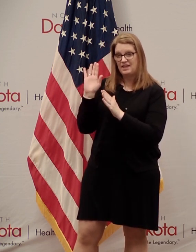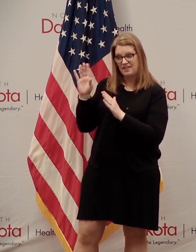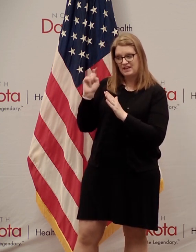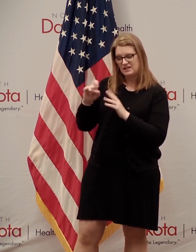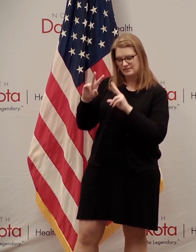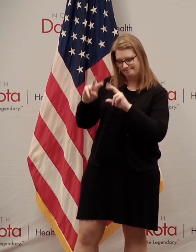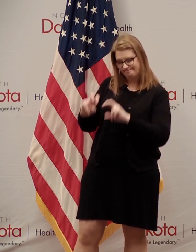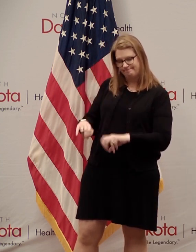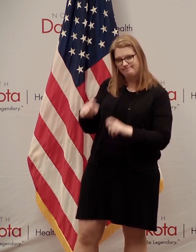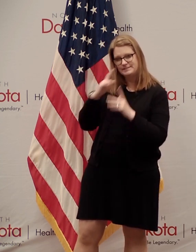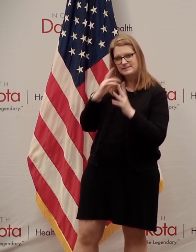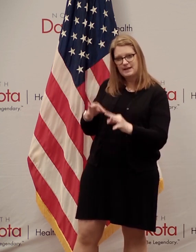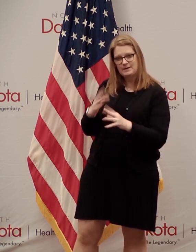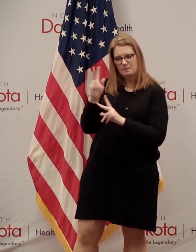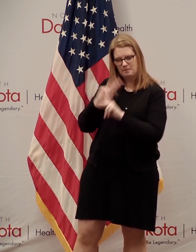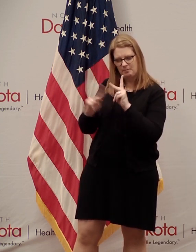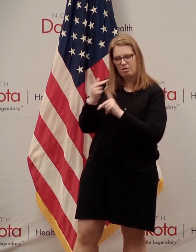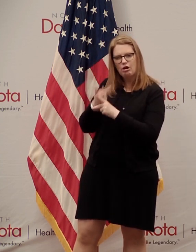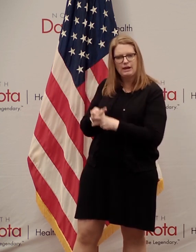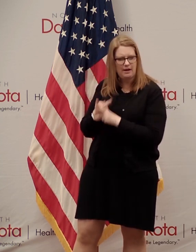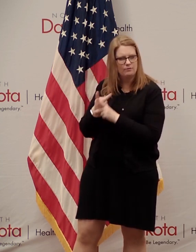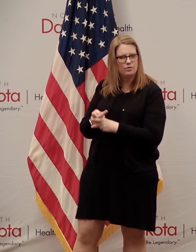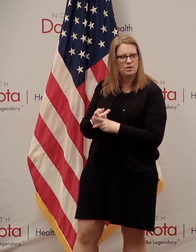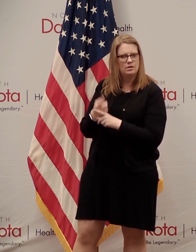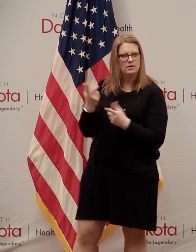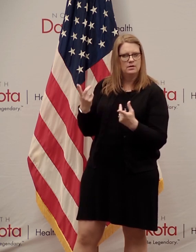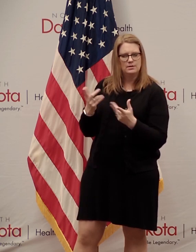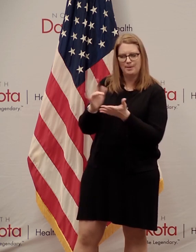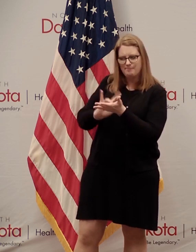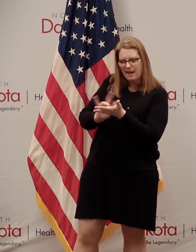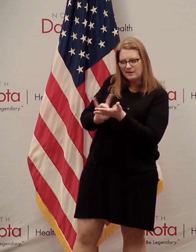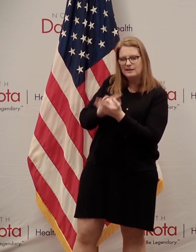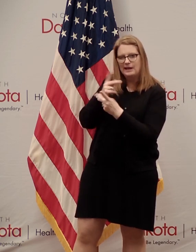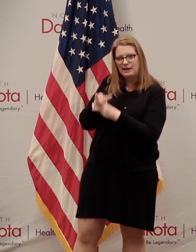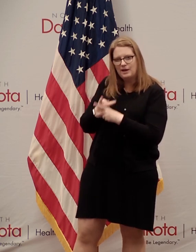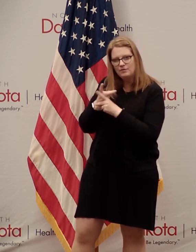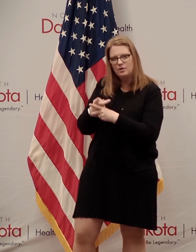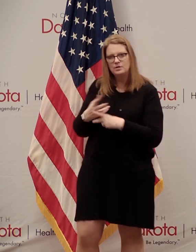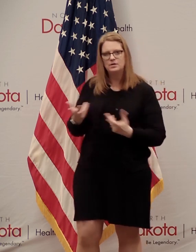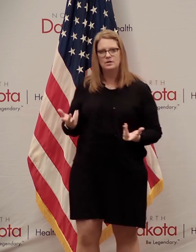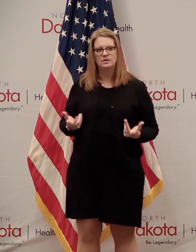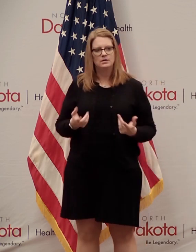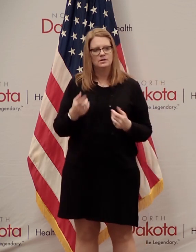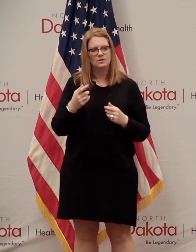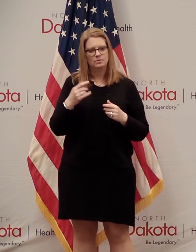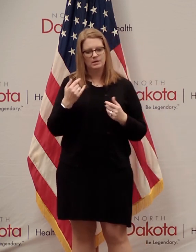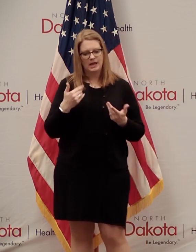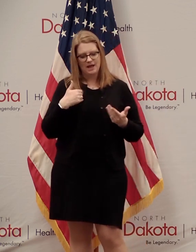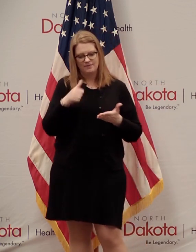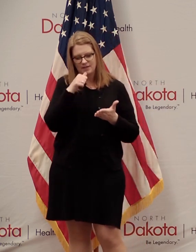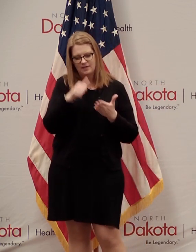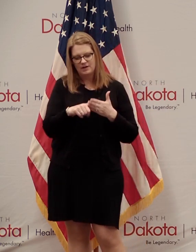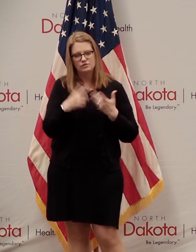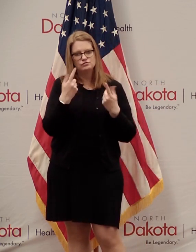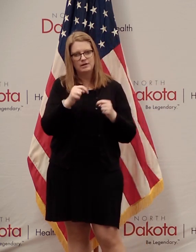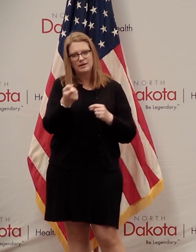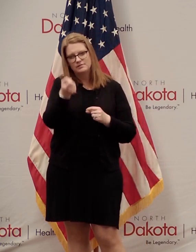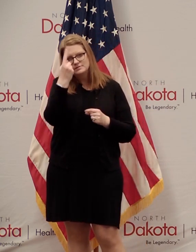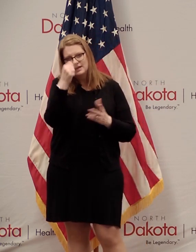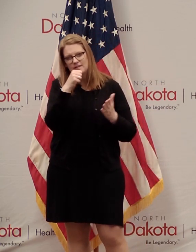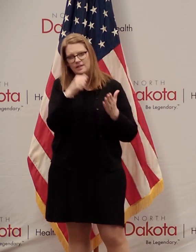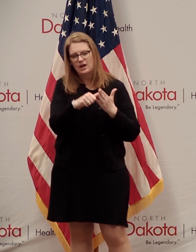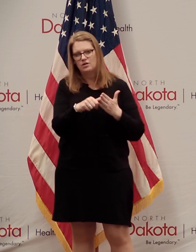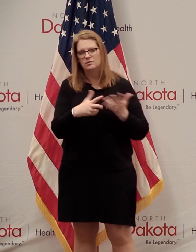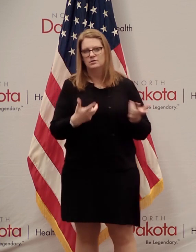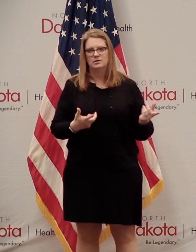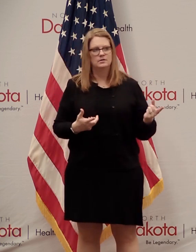at this point, there's not really, I'm aware of the letter, trying to understand the letter the best we can, but